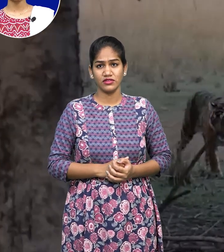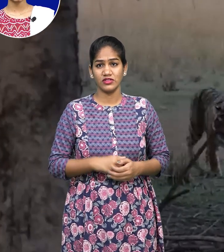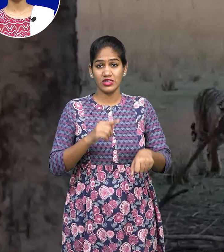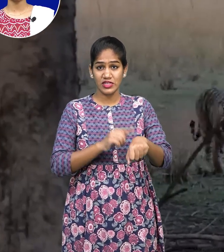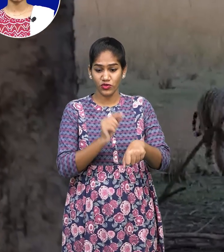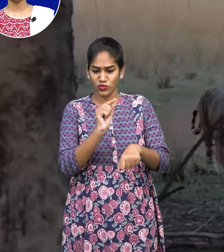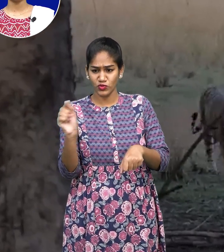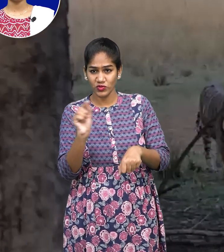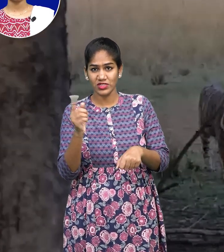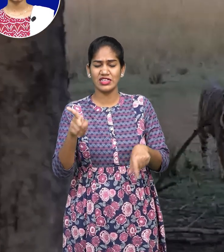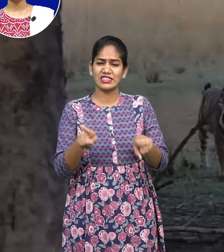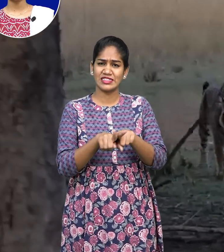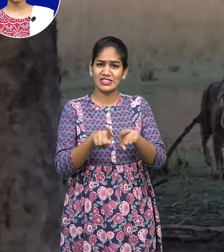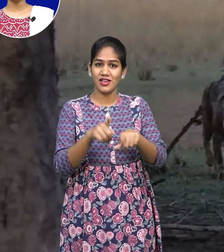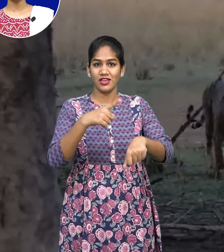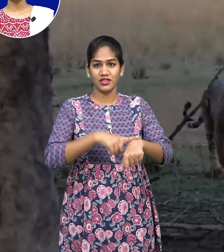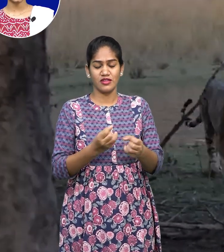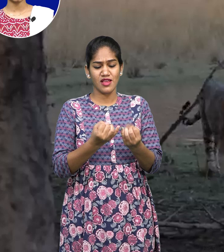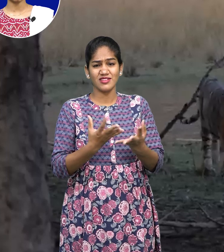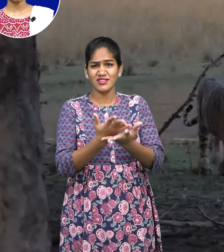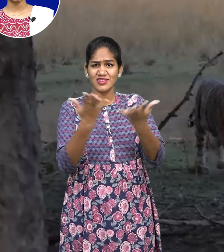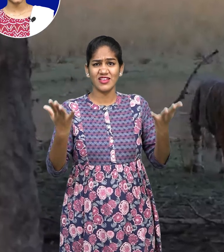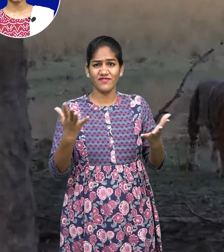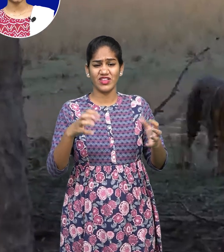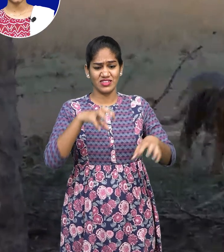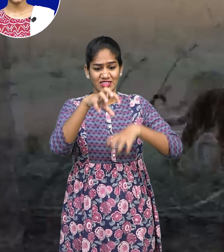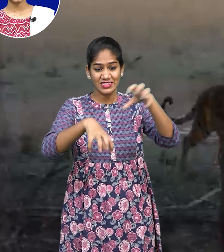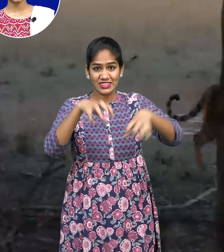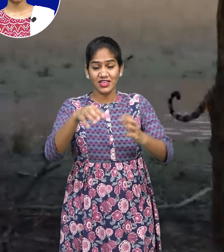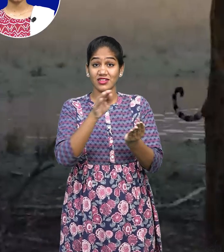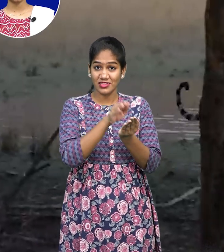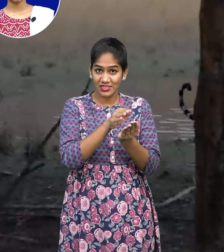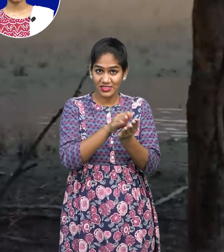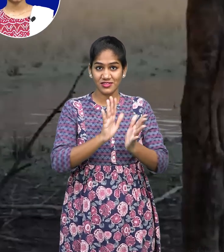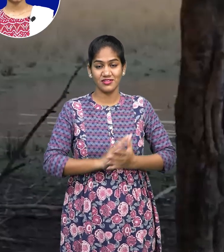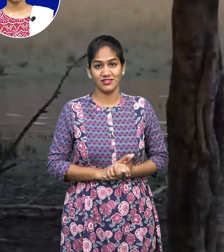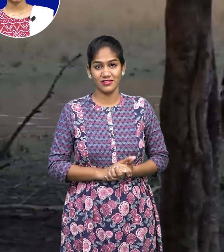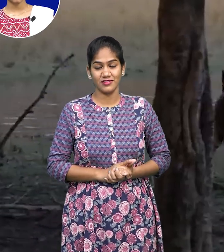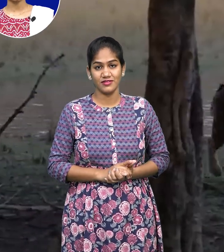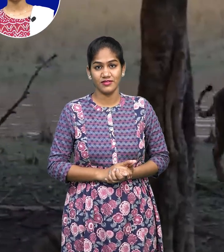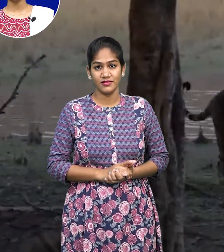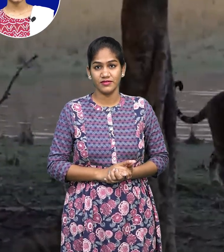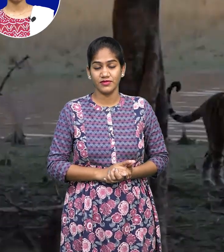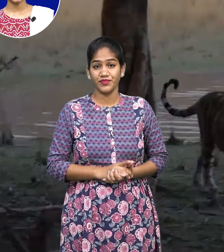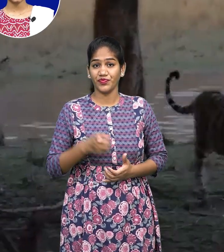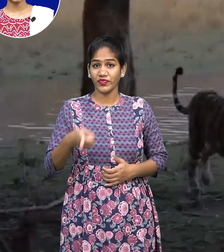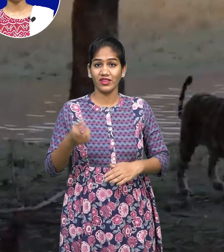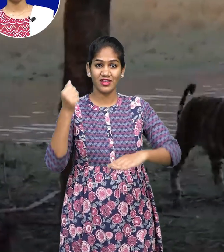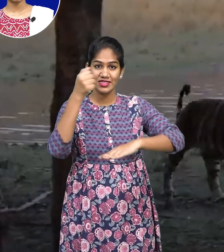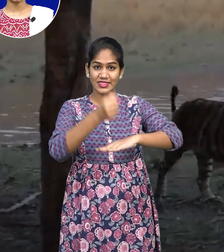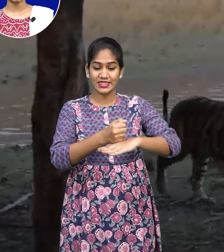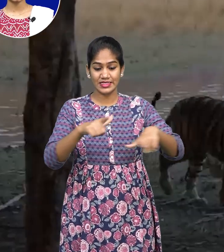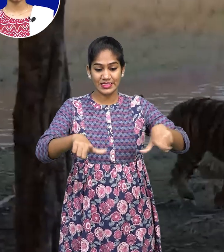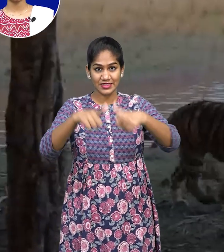During the same time, several tiger sanctuaries were established in